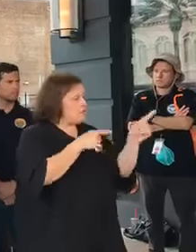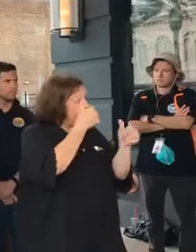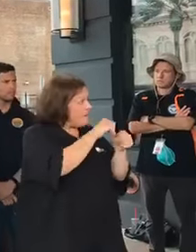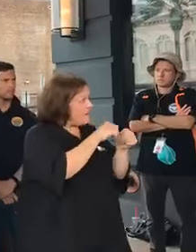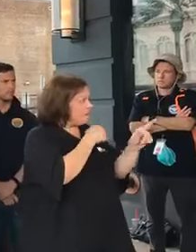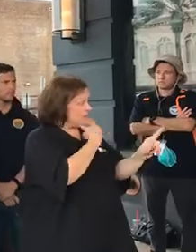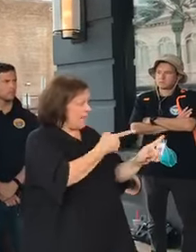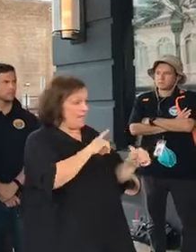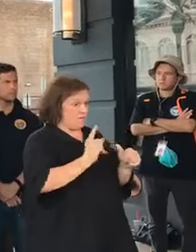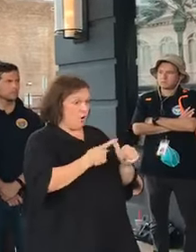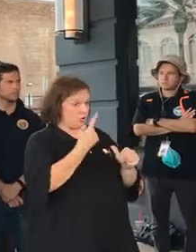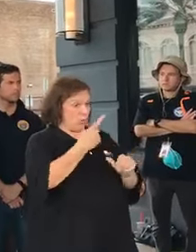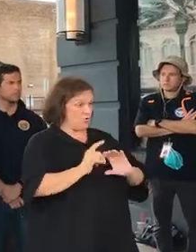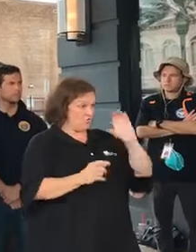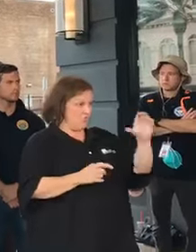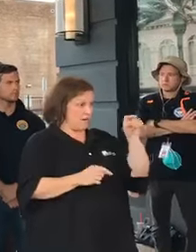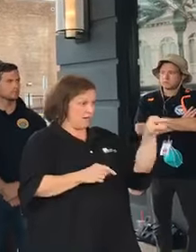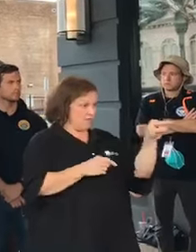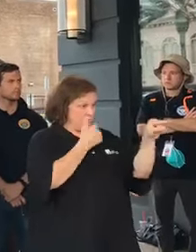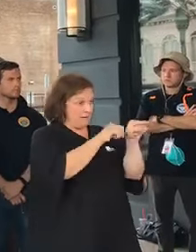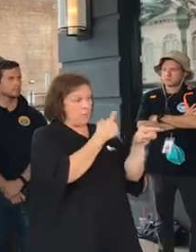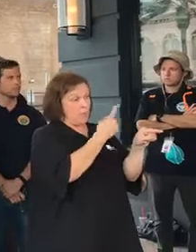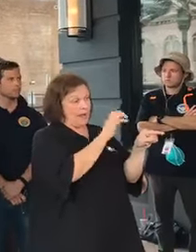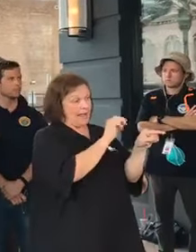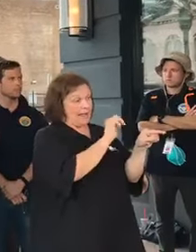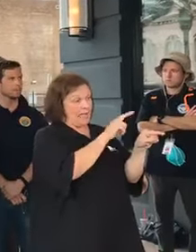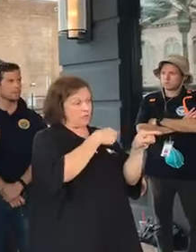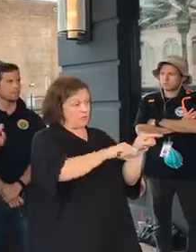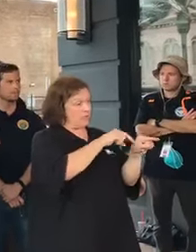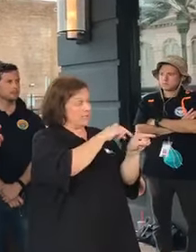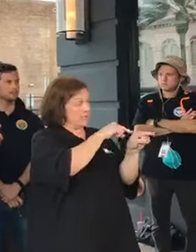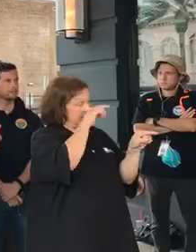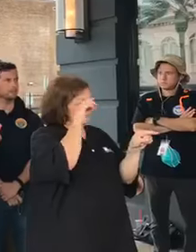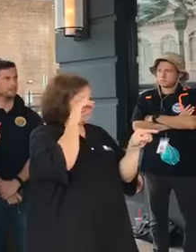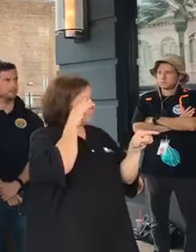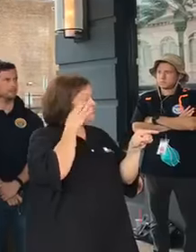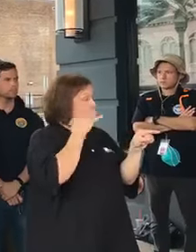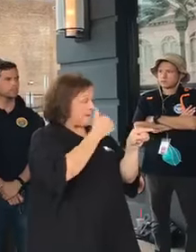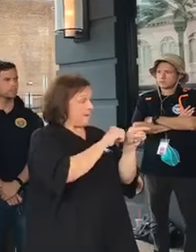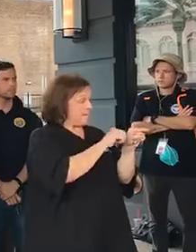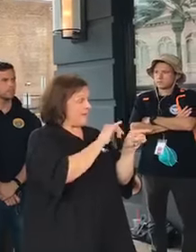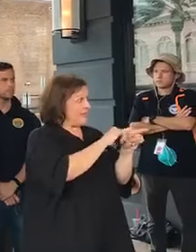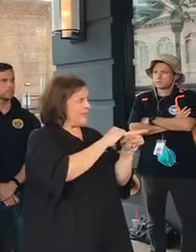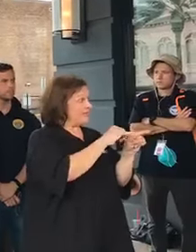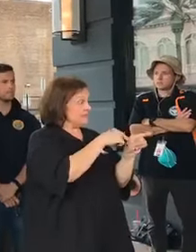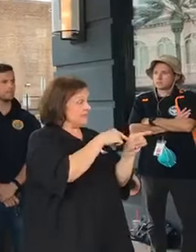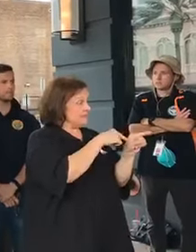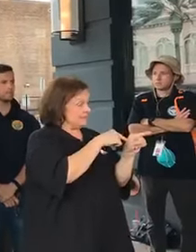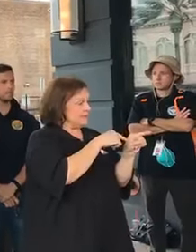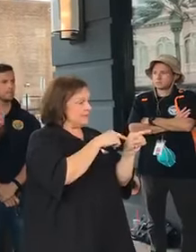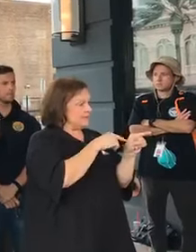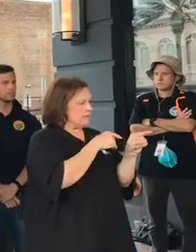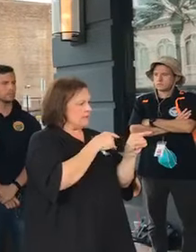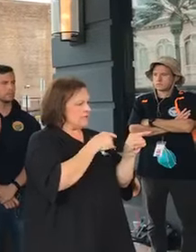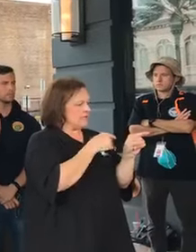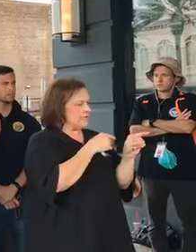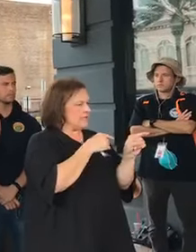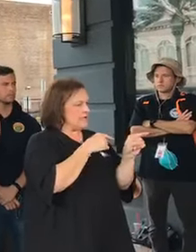us how bad the first crane, the crane closest to Canal Street was after we had already set up a perimeter. Our perimeter increased very slightly